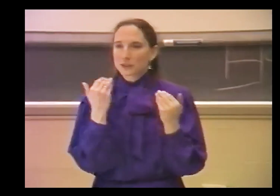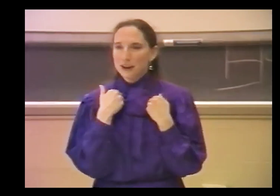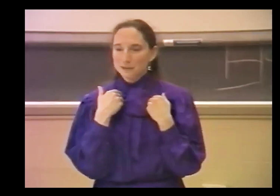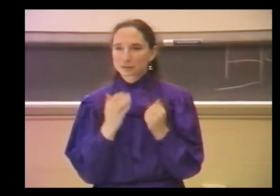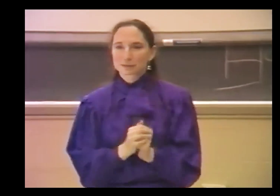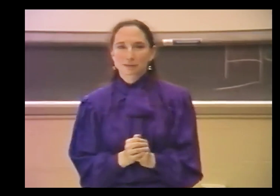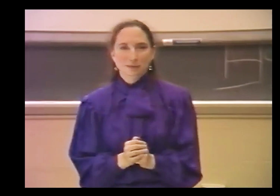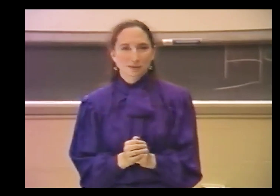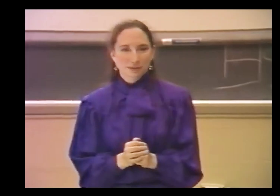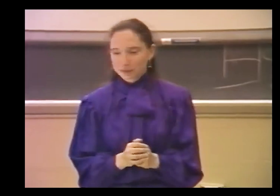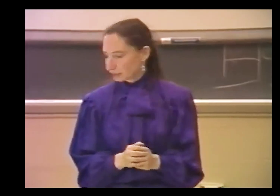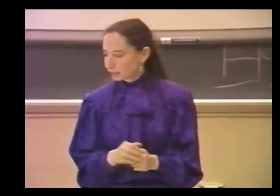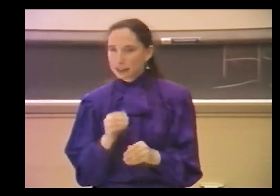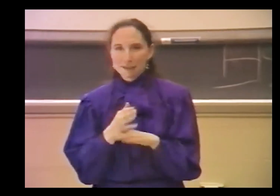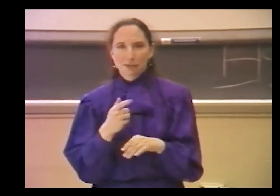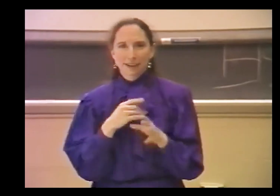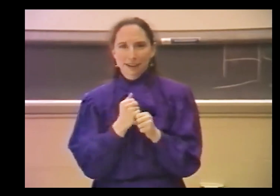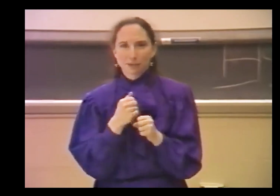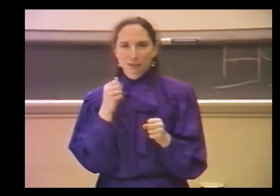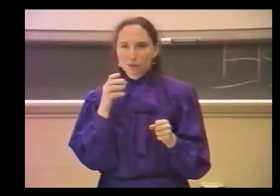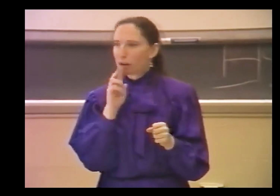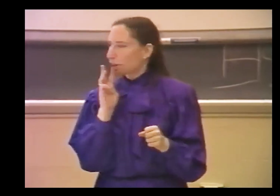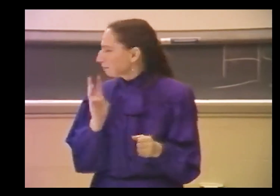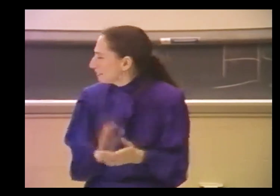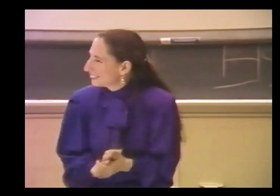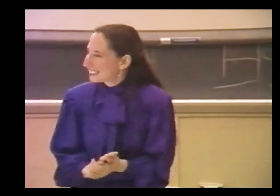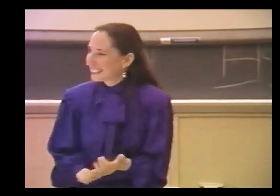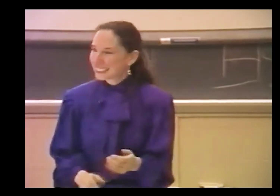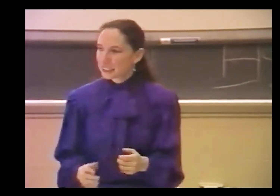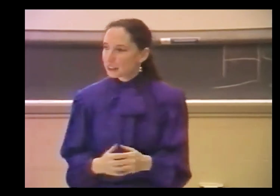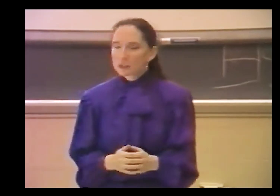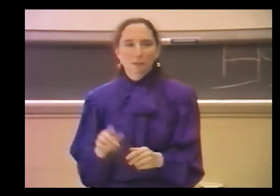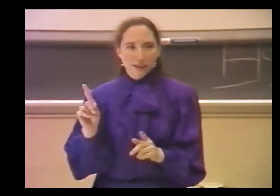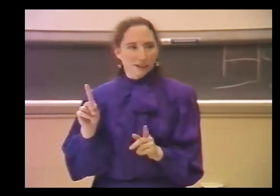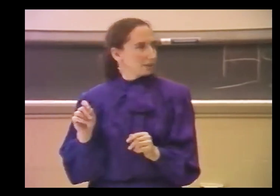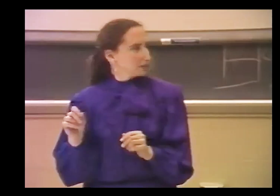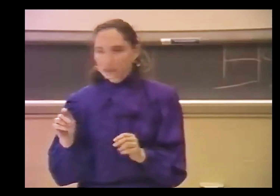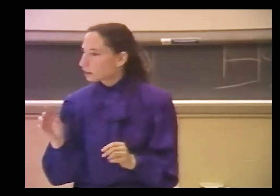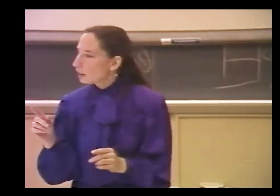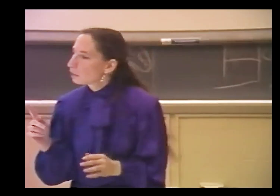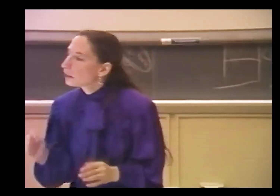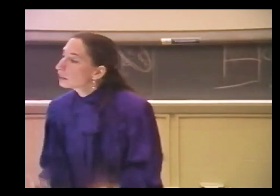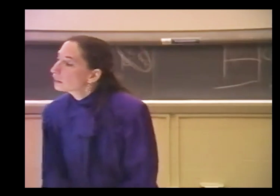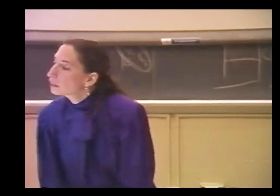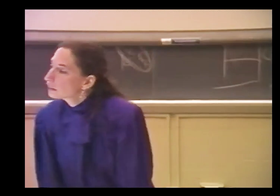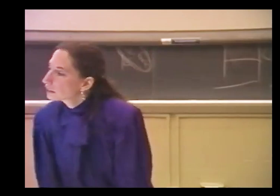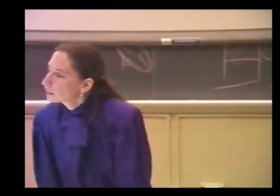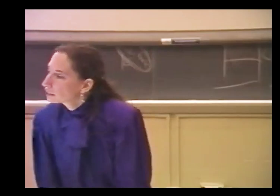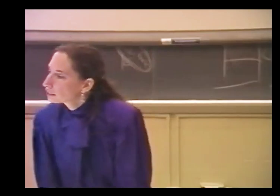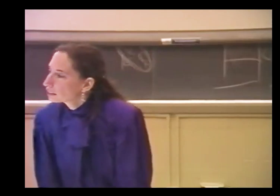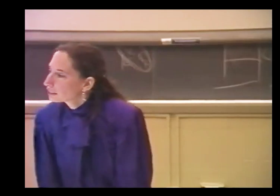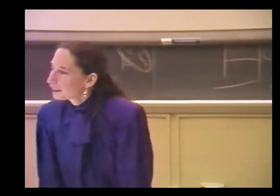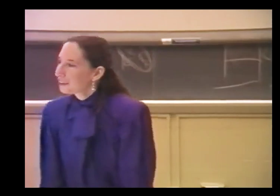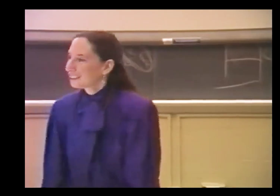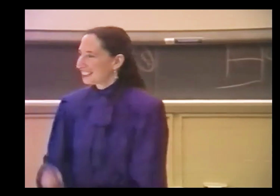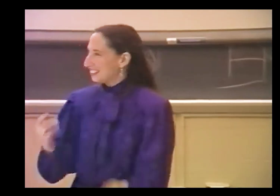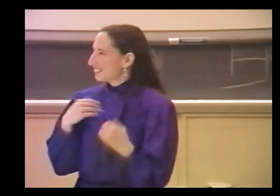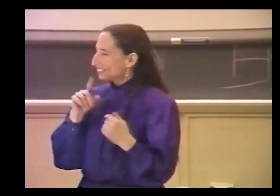have after I get a drink of water. Wait. Oh, what? Oh, you have a